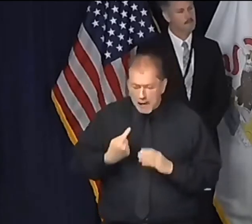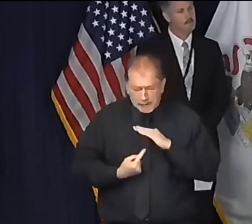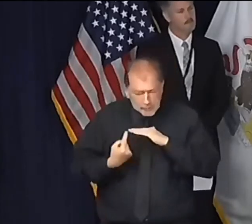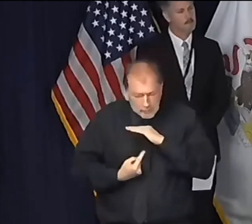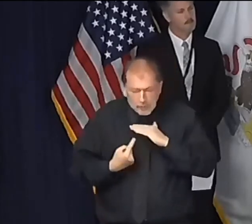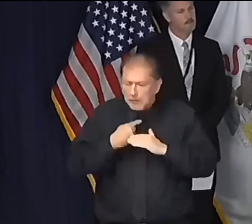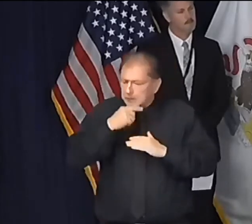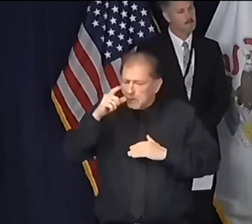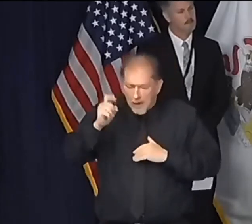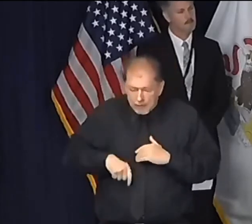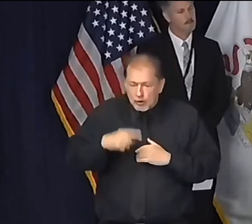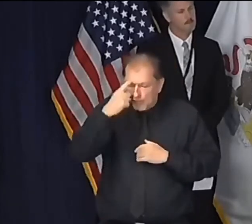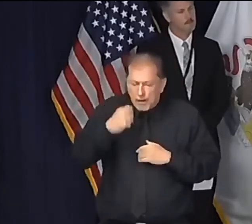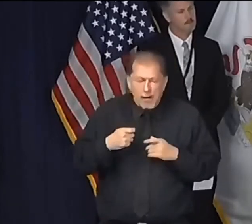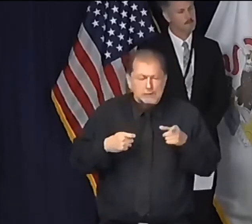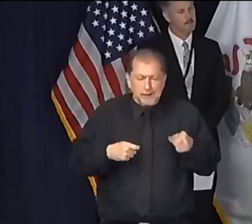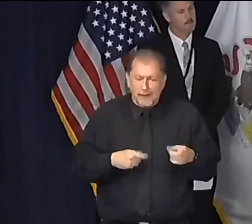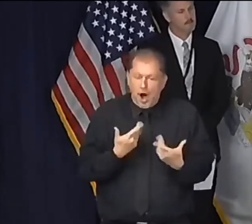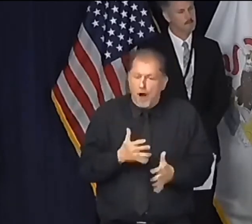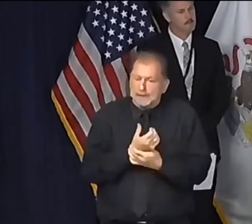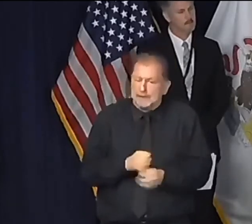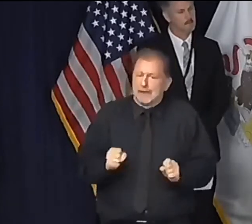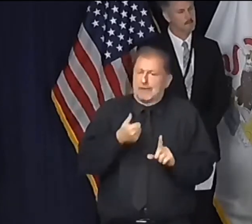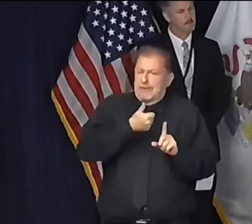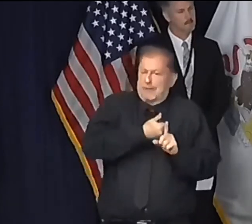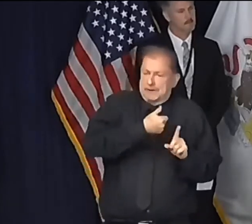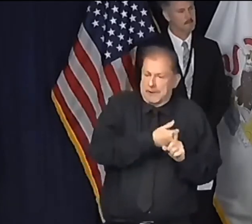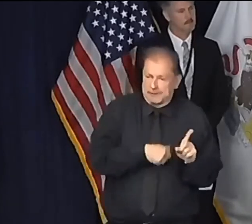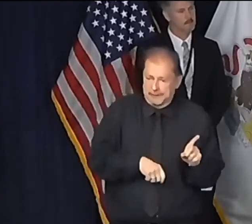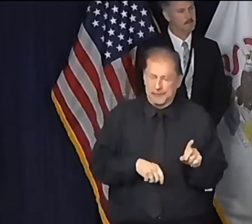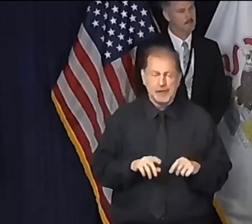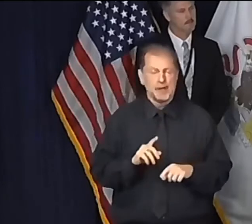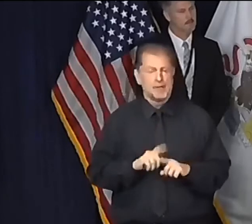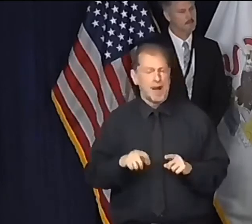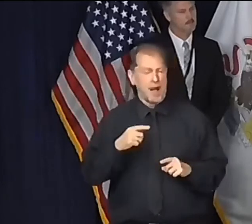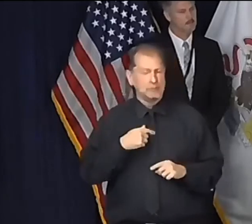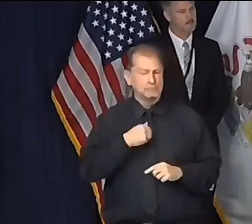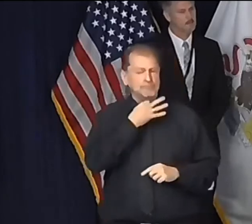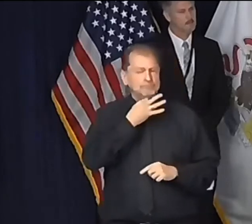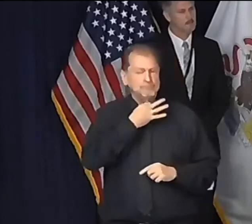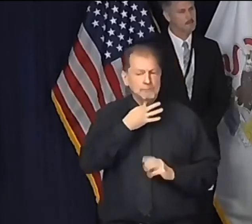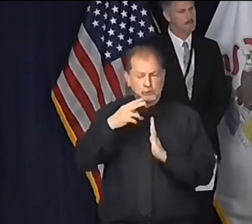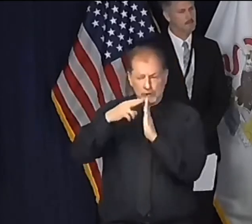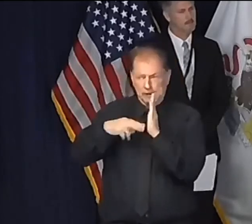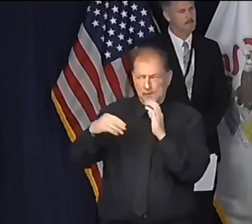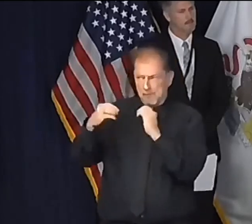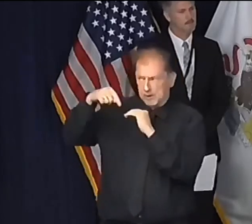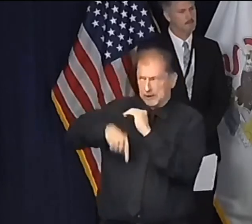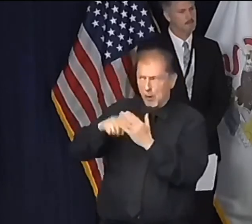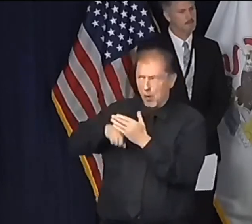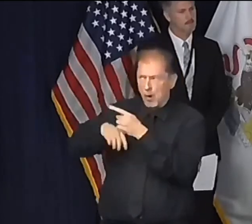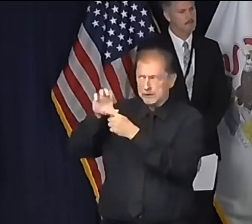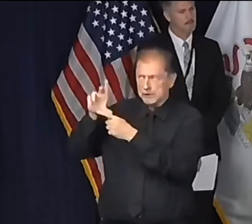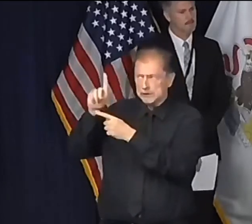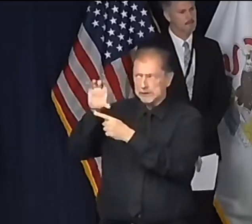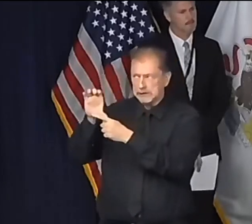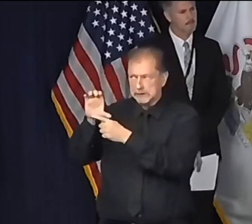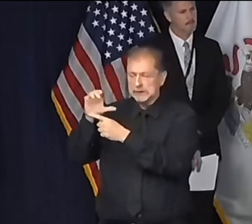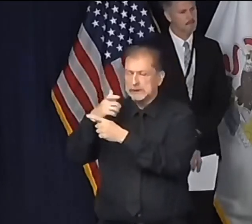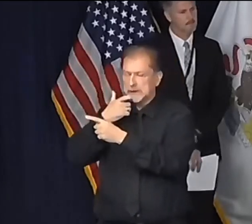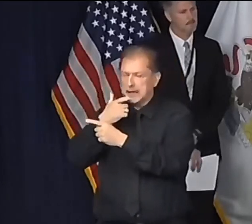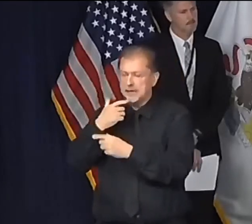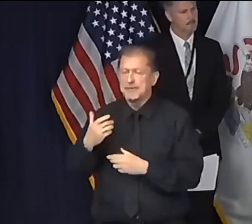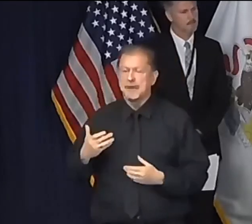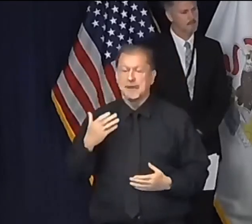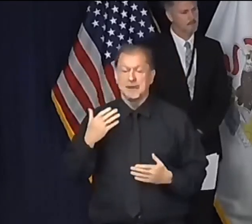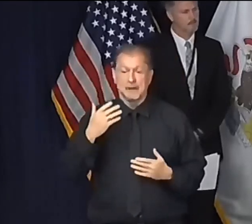yet are. Now, what we don't know, and I need to read more about what the CDC may be saying about it, is whether someone who has had